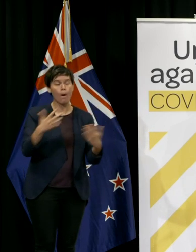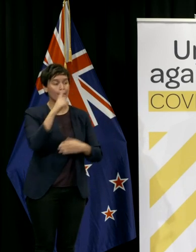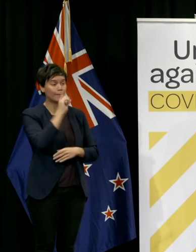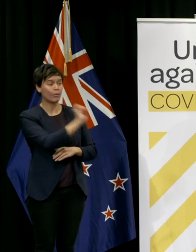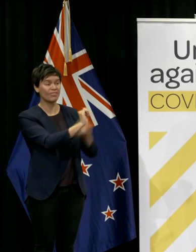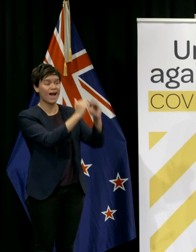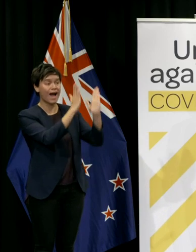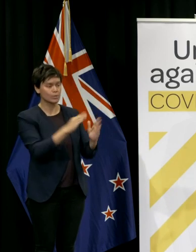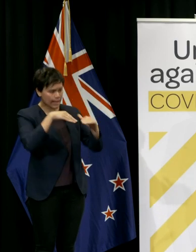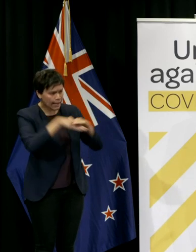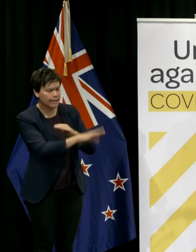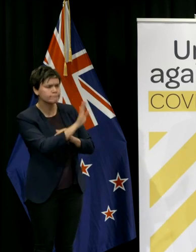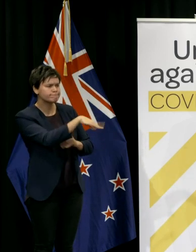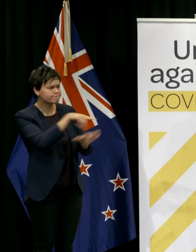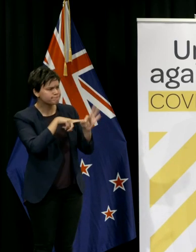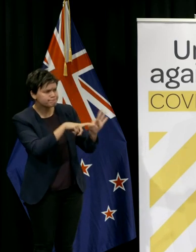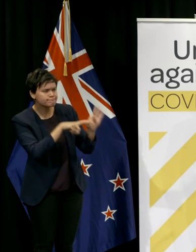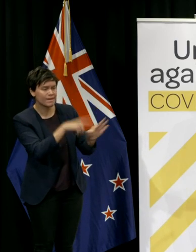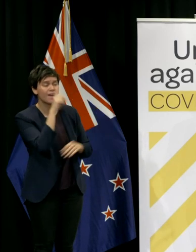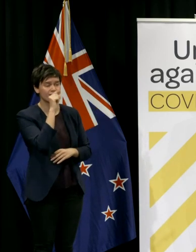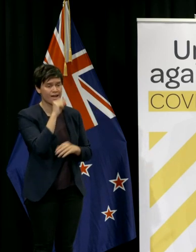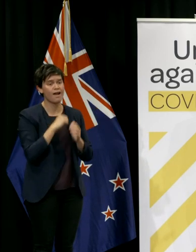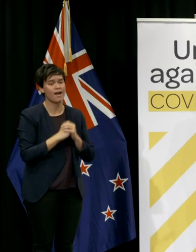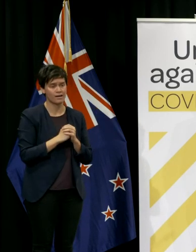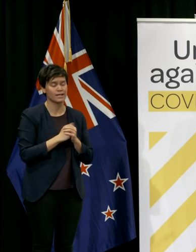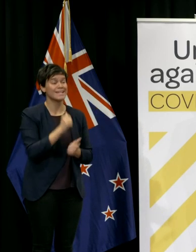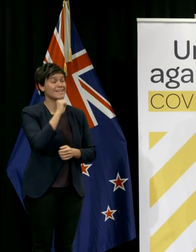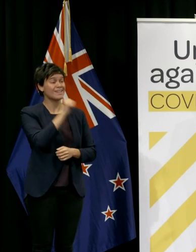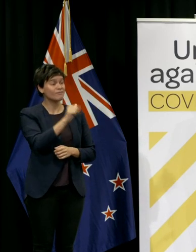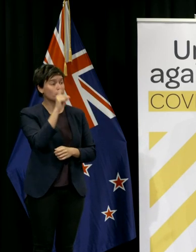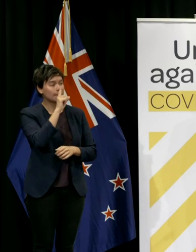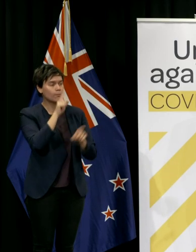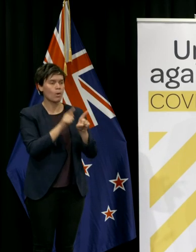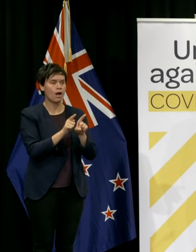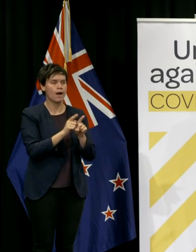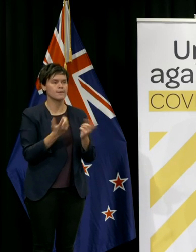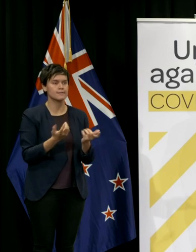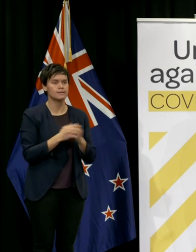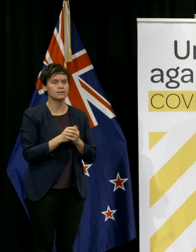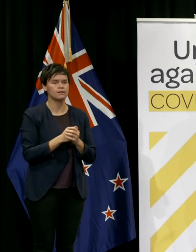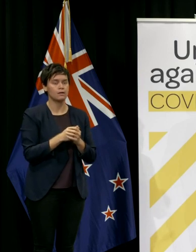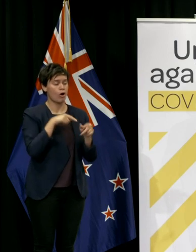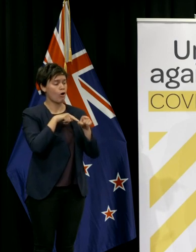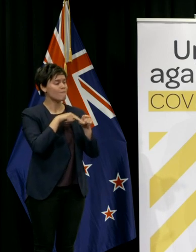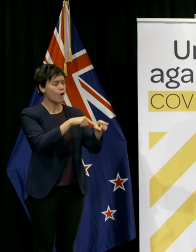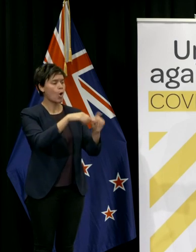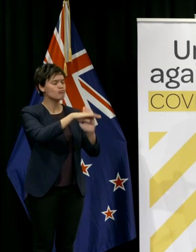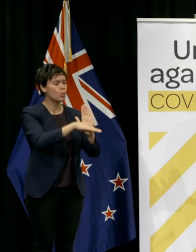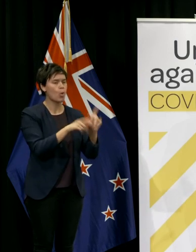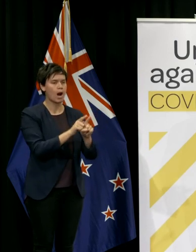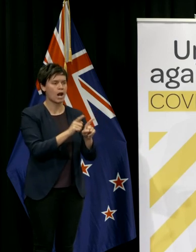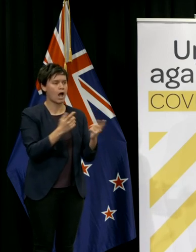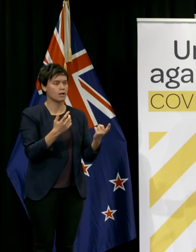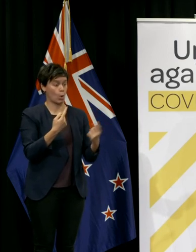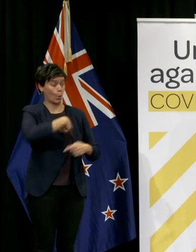So under the other authorities, if people obstruct or don't comply, they can be arrested.